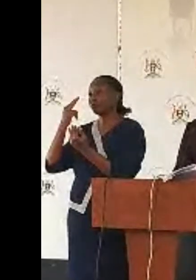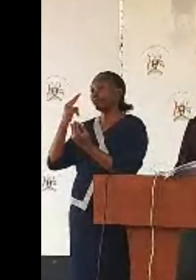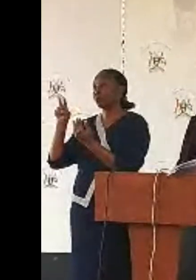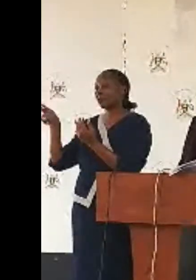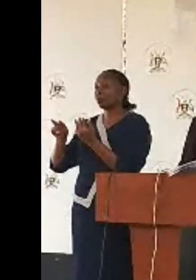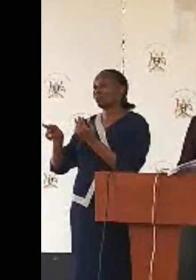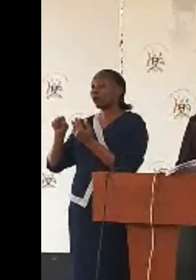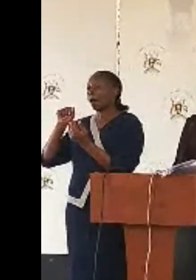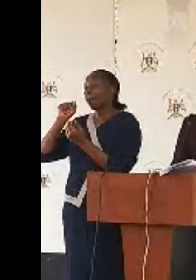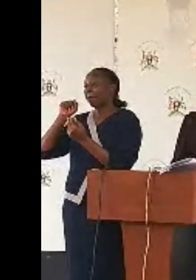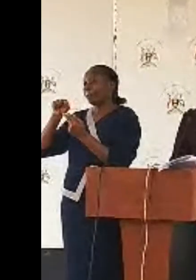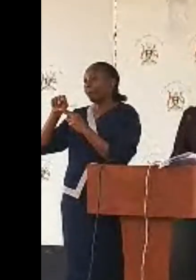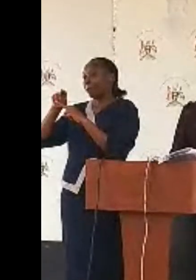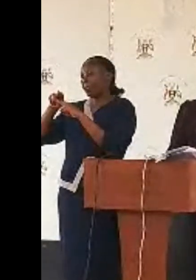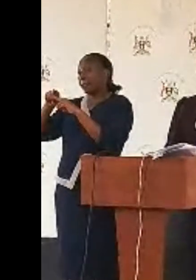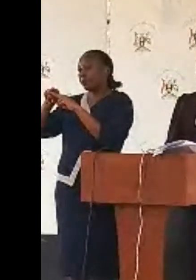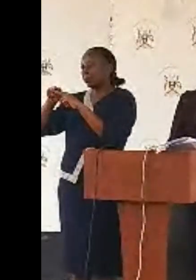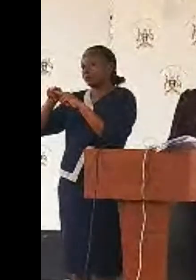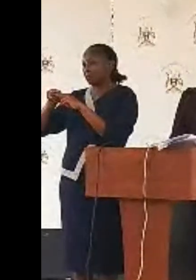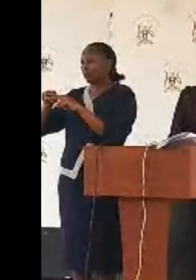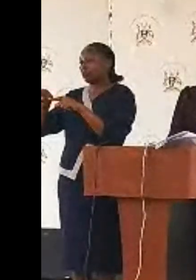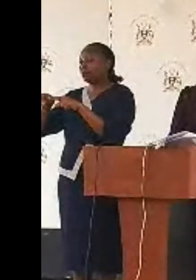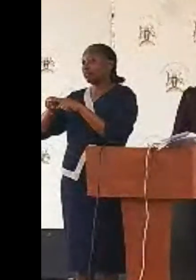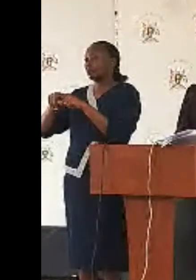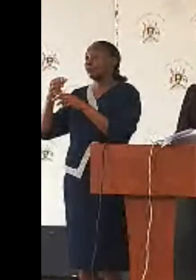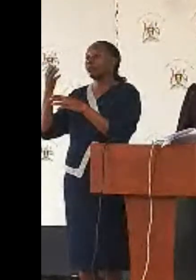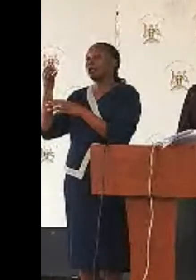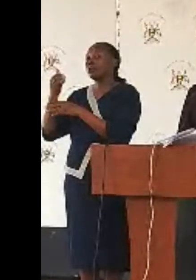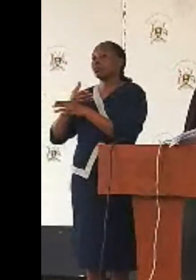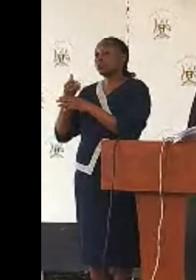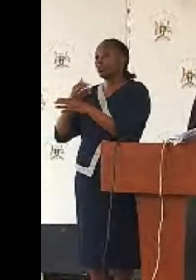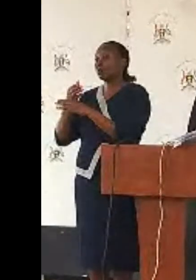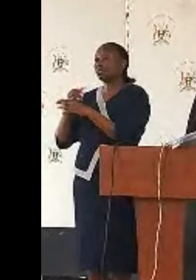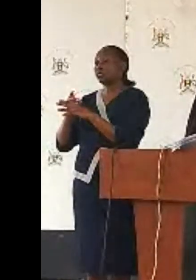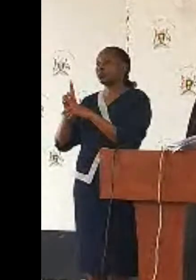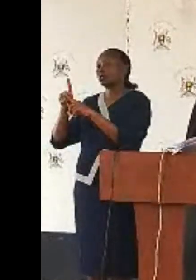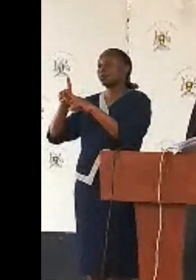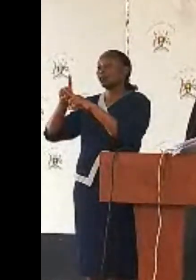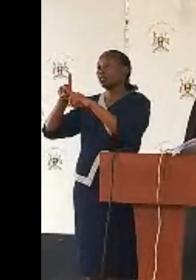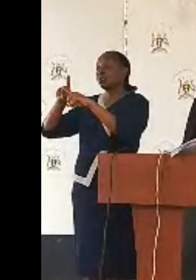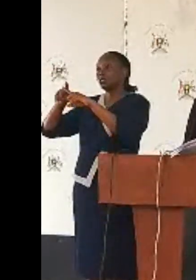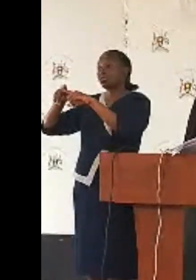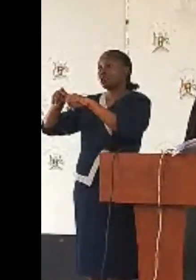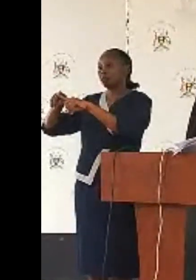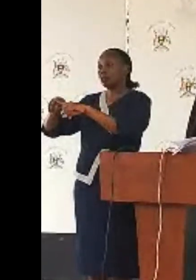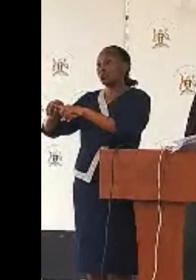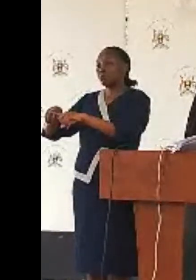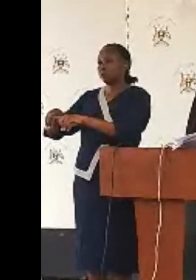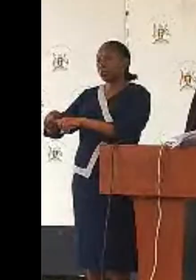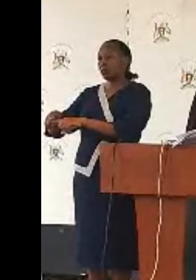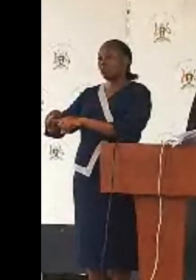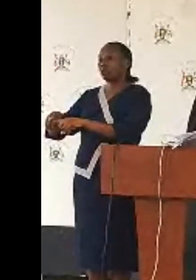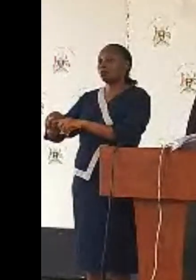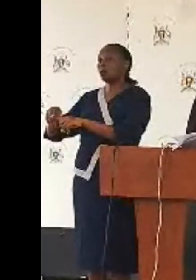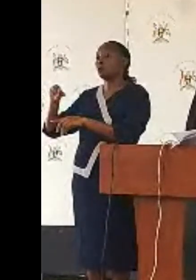bagenda okuba nga bagezesebwa nga okugezesa okusinziira ku miramwa mu masomo ag'enjawulo ge